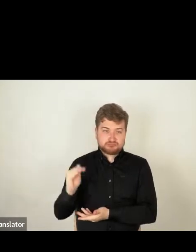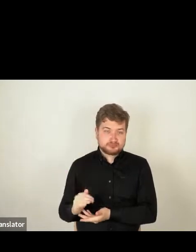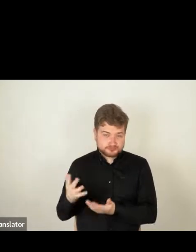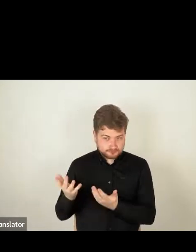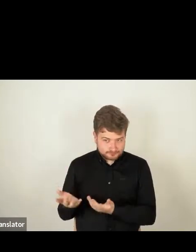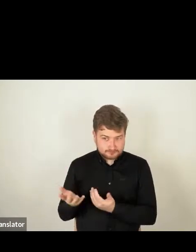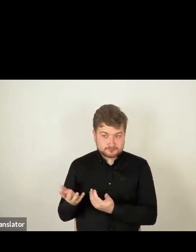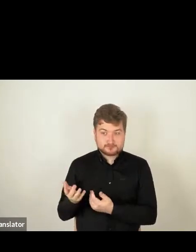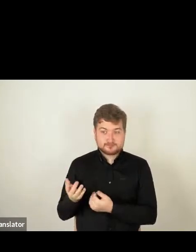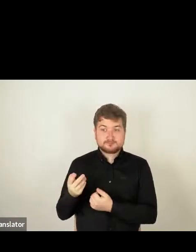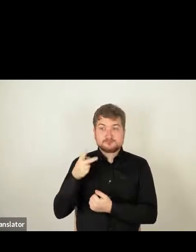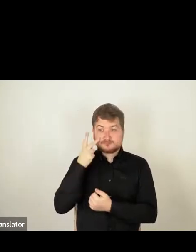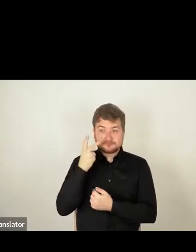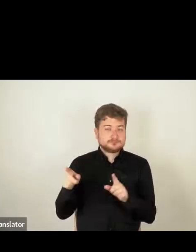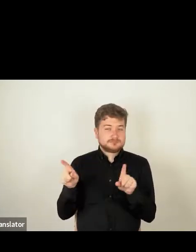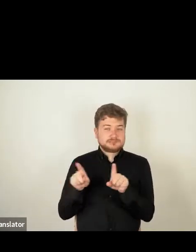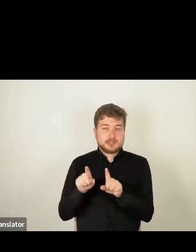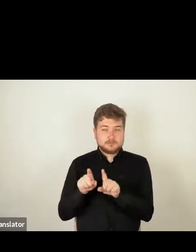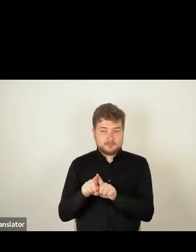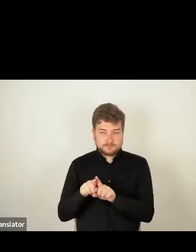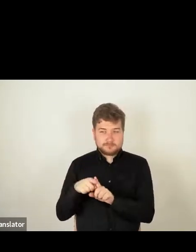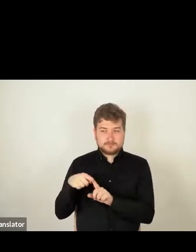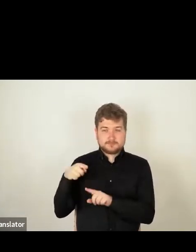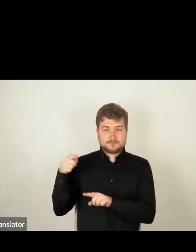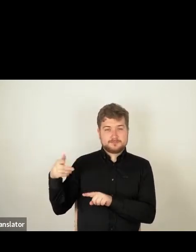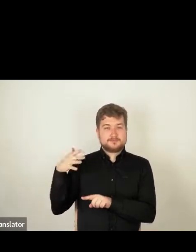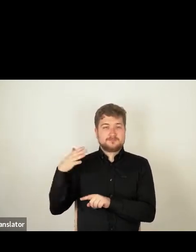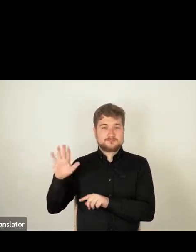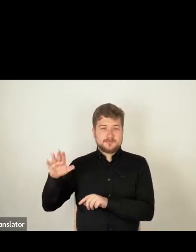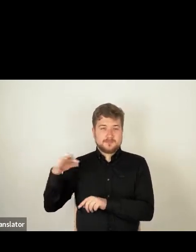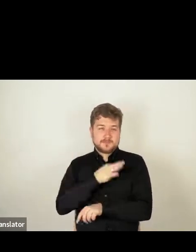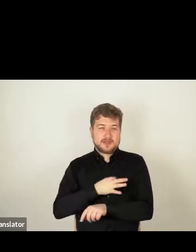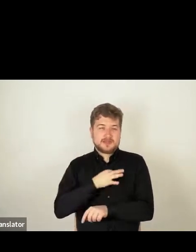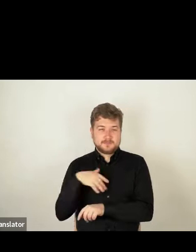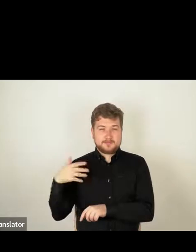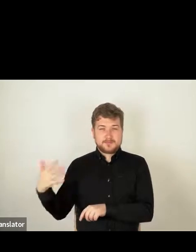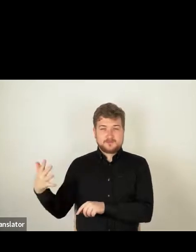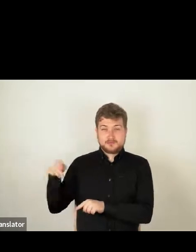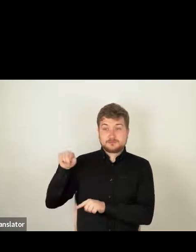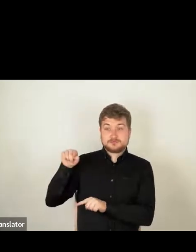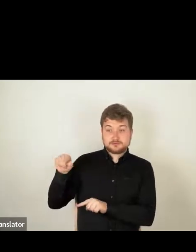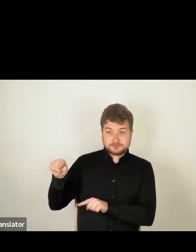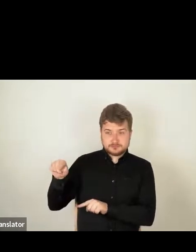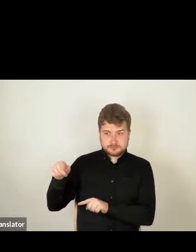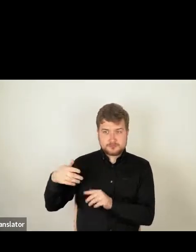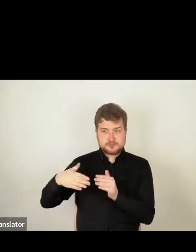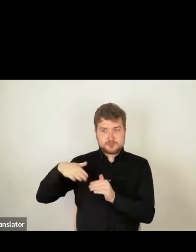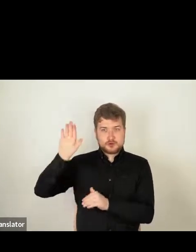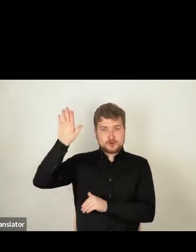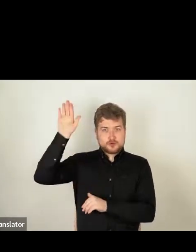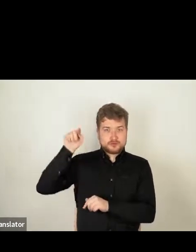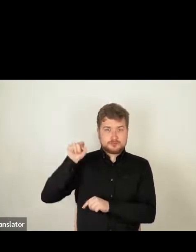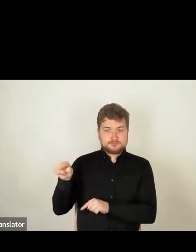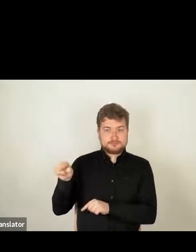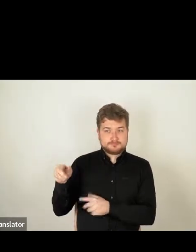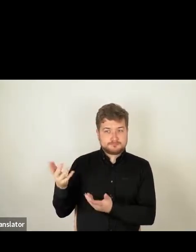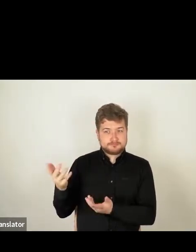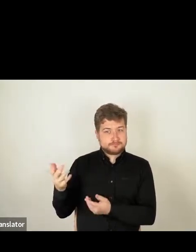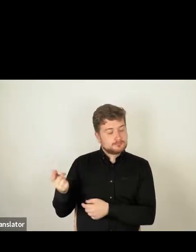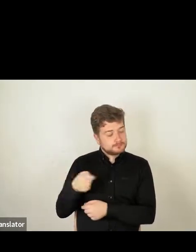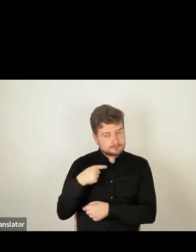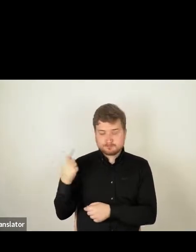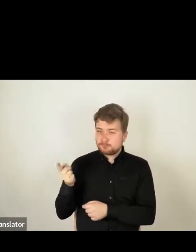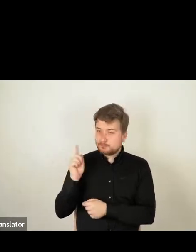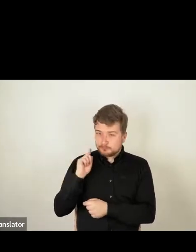of the world that are threatening women's participation in anything at all. And so I think we need to look at that and try to fix that in terms of a